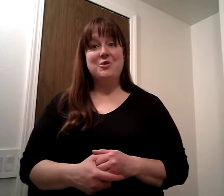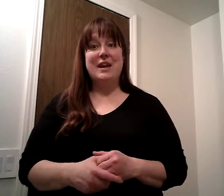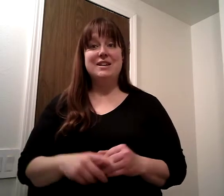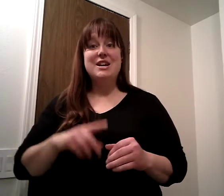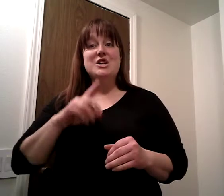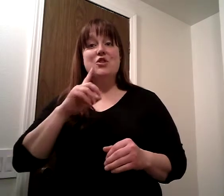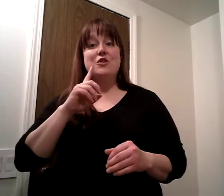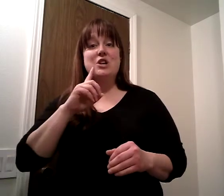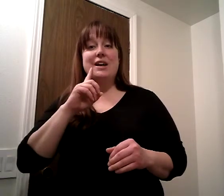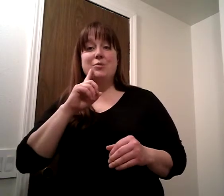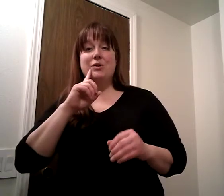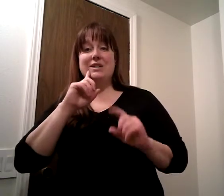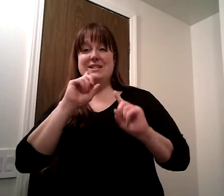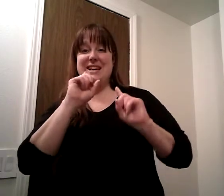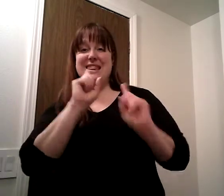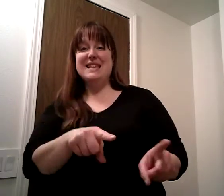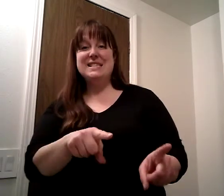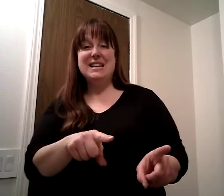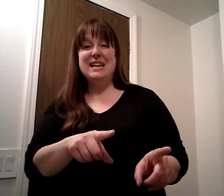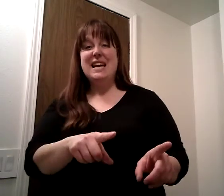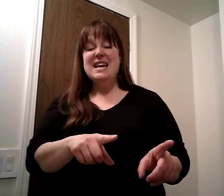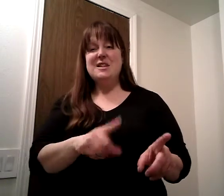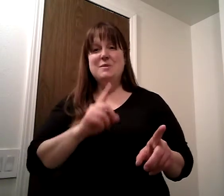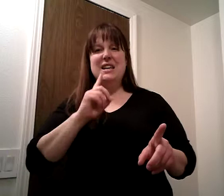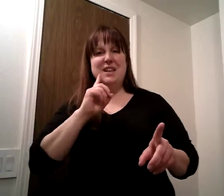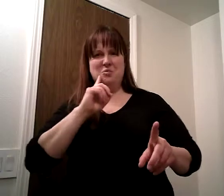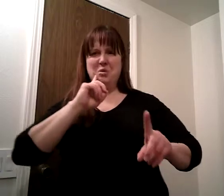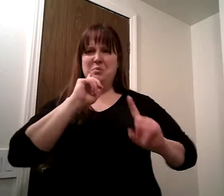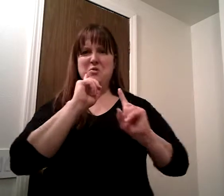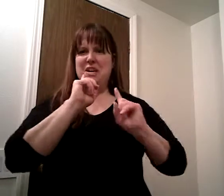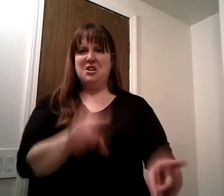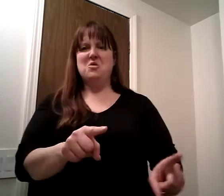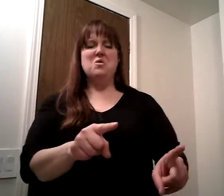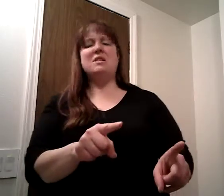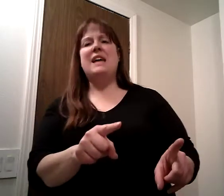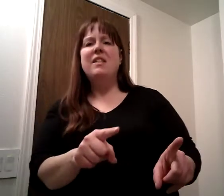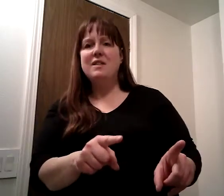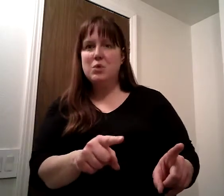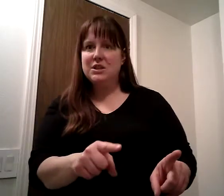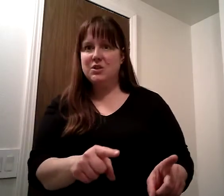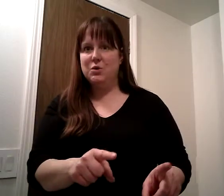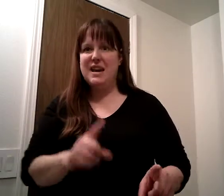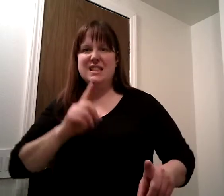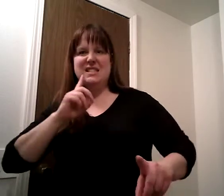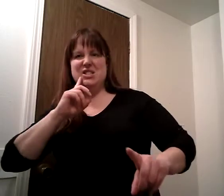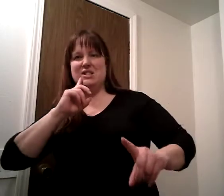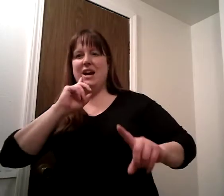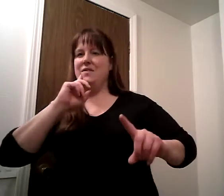wind. So for chided, we're going to sign this sign. It's meaning like rebuking or telling them what to do, right? This is just kind of a